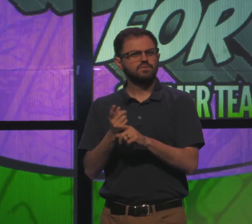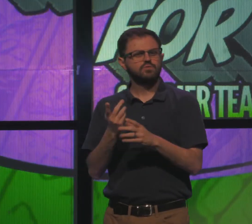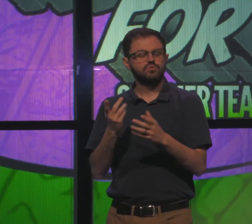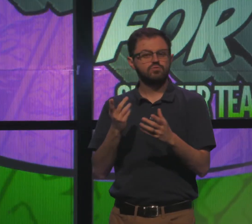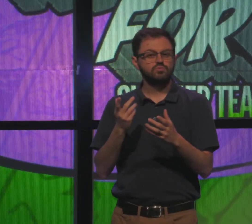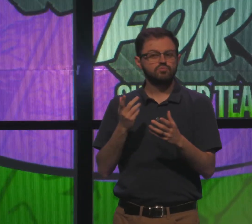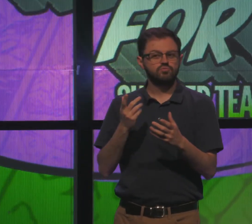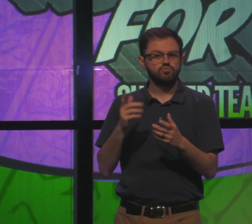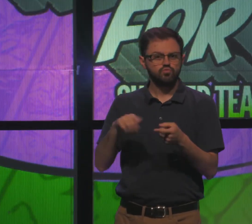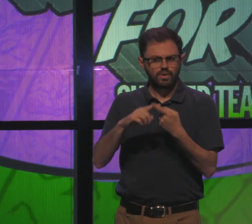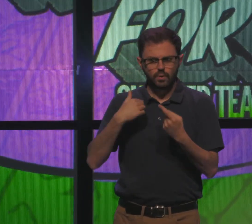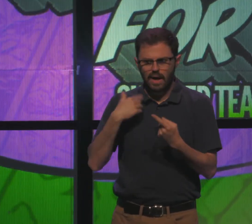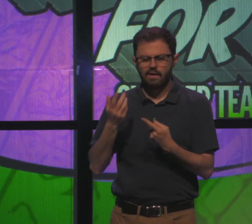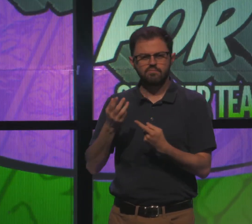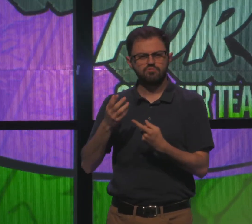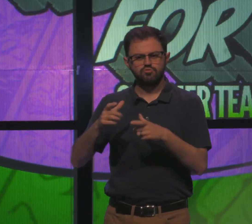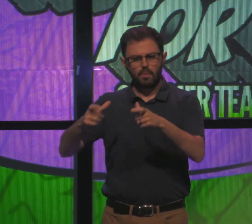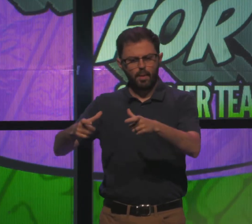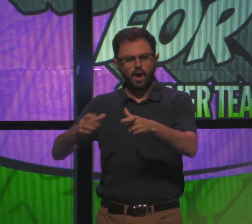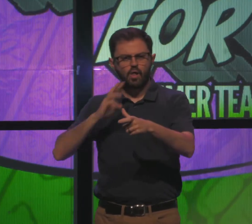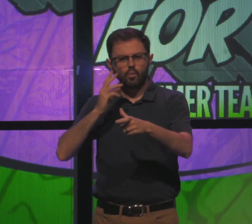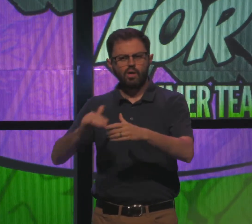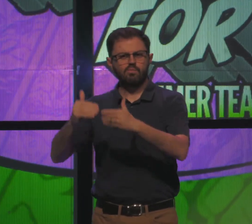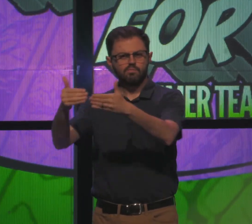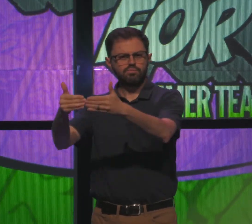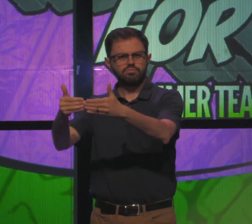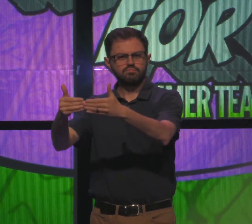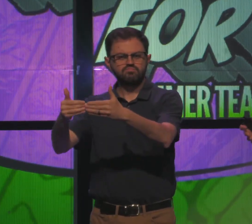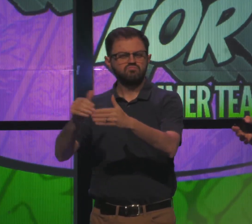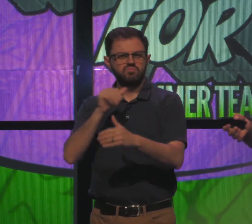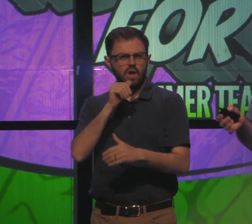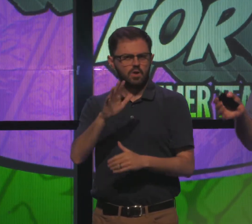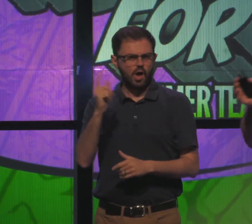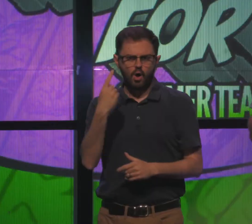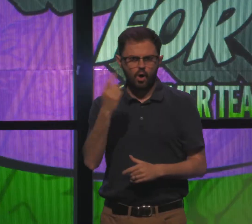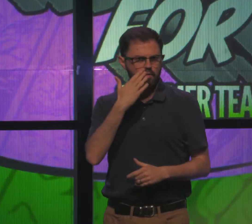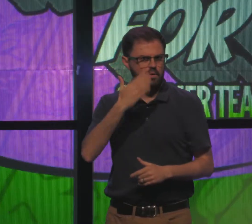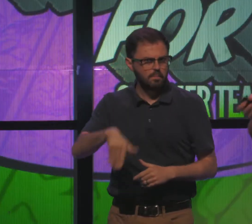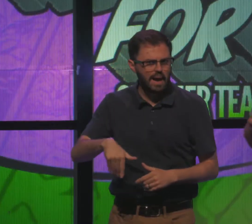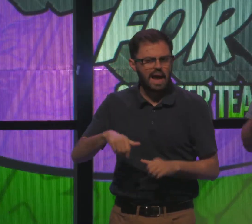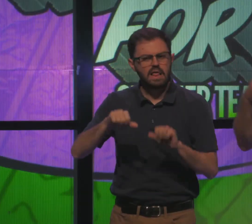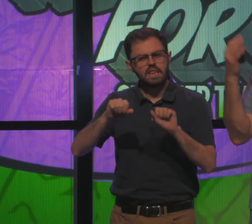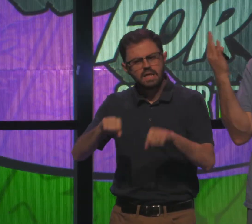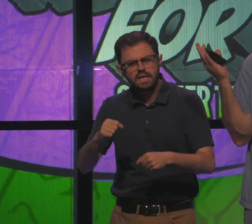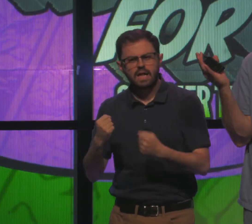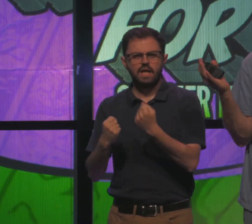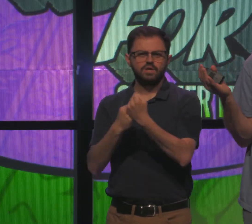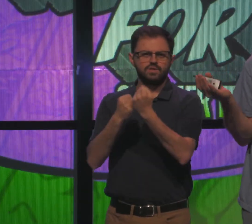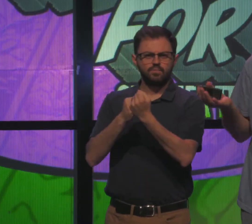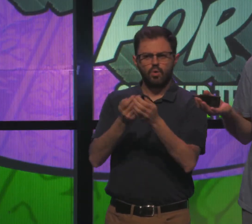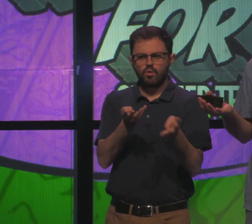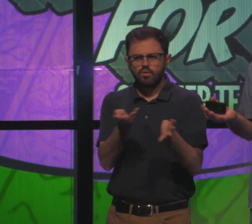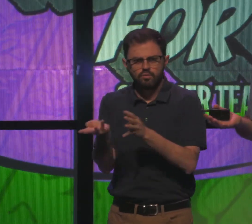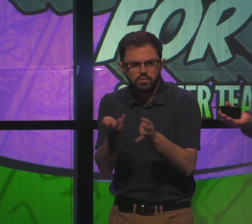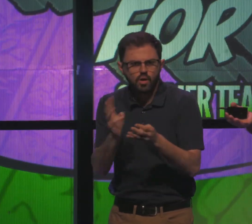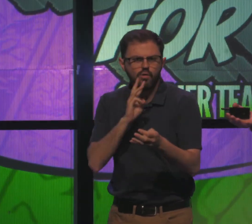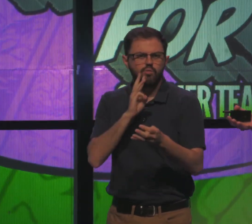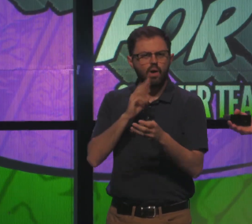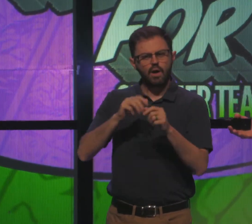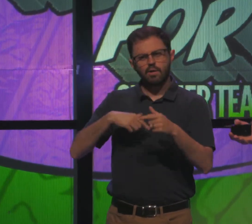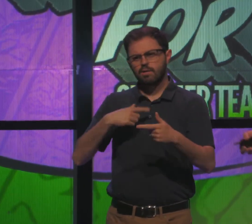of themselves, okay? They can help the flow of water. They can decrease. I'm not a damologist, okay? I